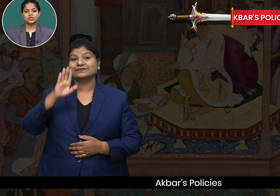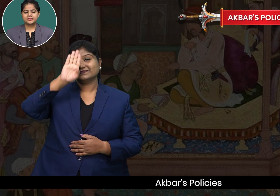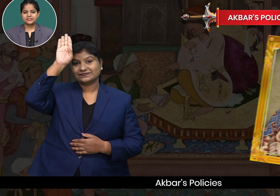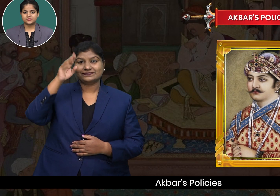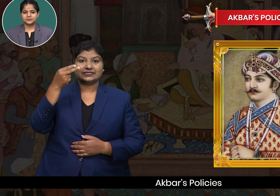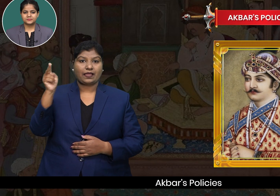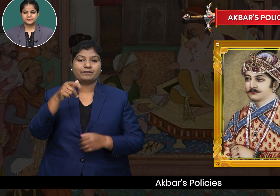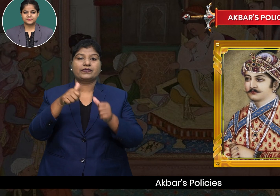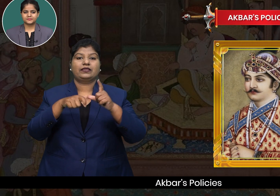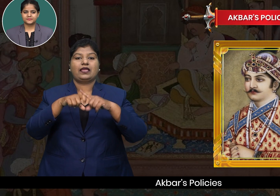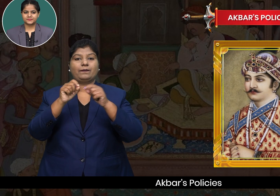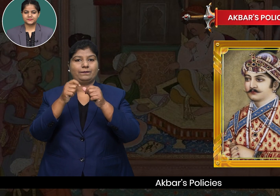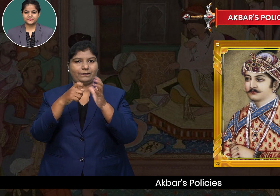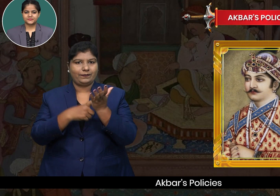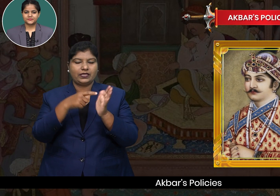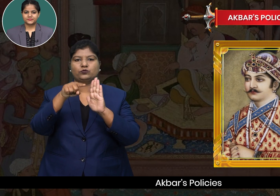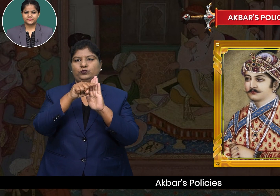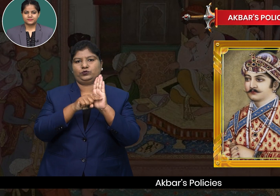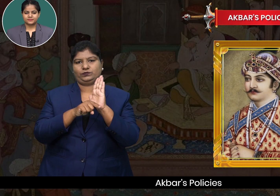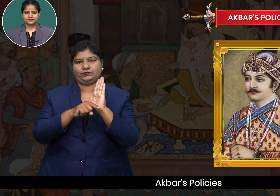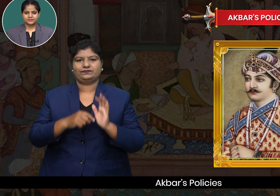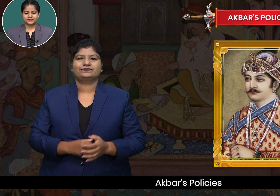Akbar's policies.